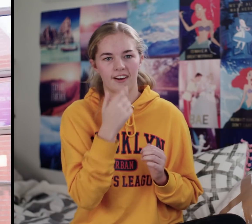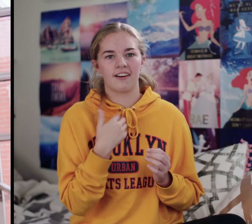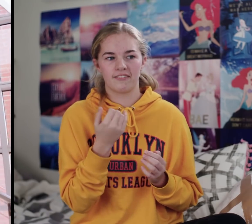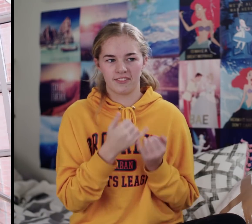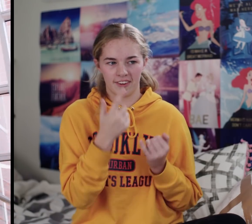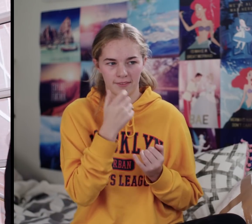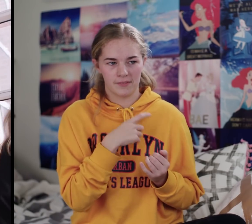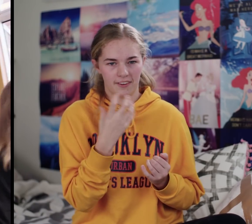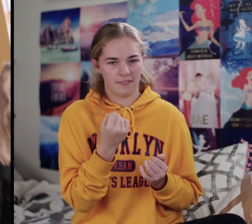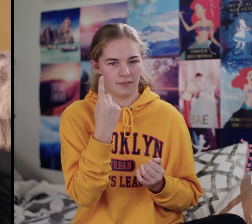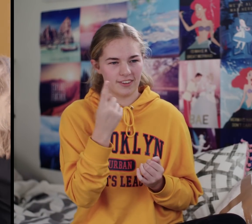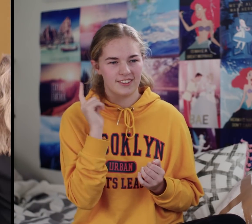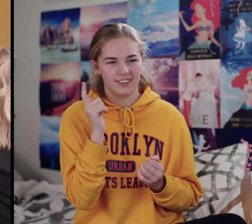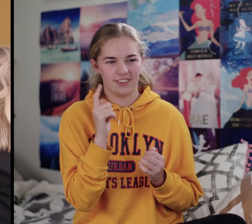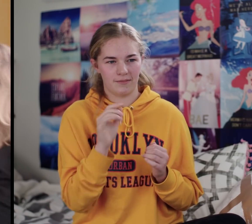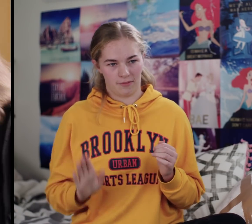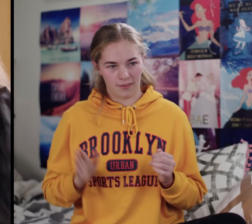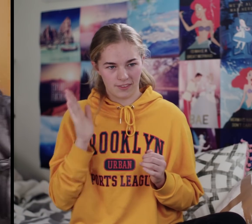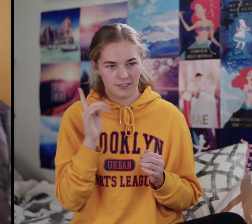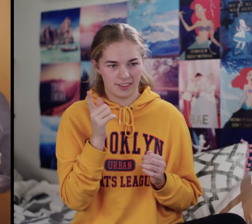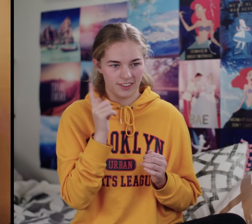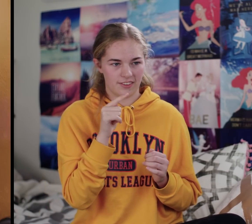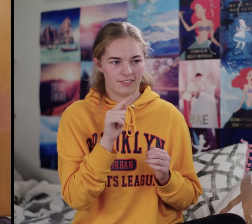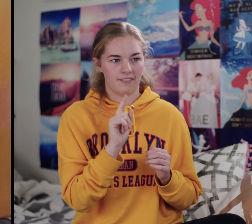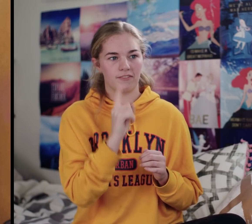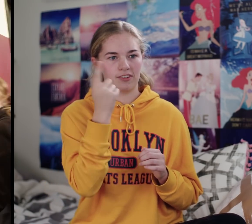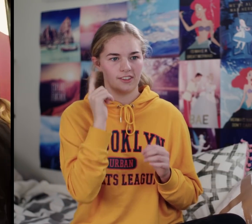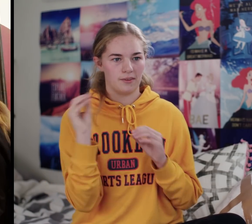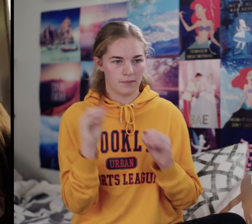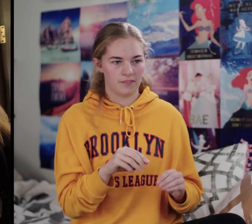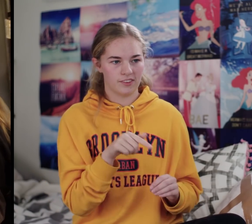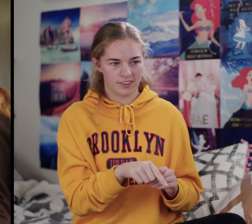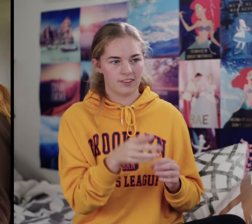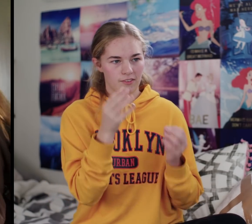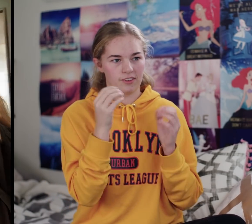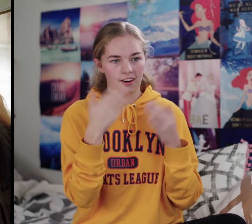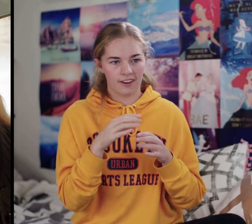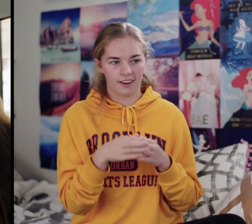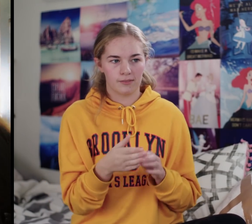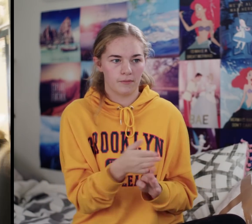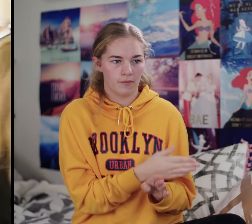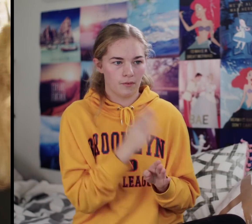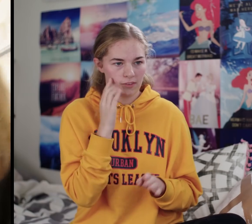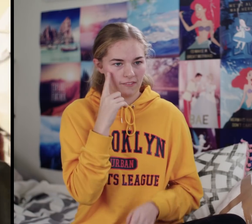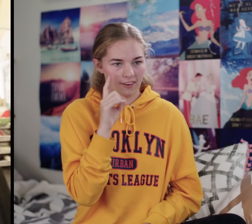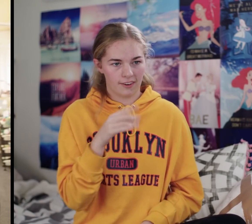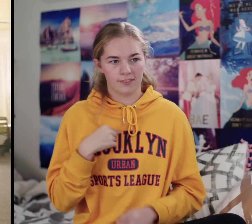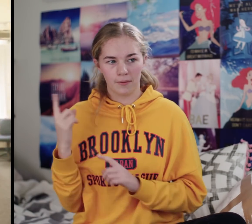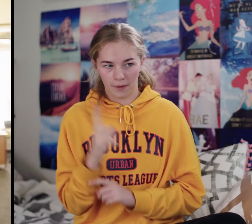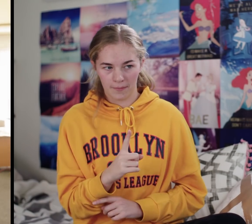When I first moved back to New Zealand, I was pretty lucky to have one teacher at primary school who'd picked up some sign language before